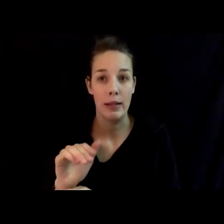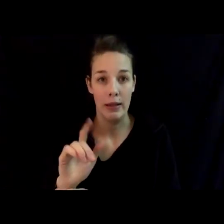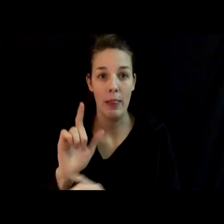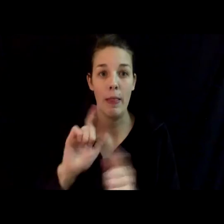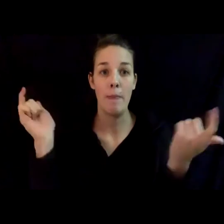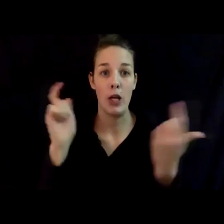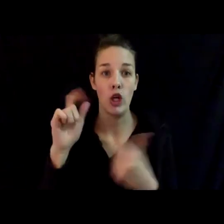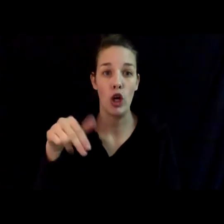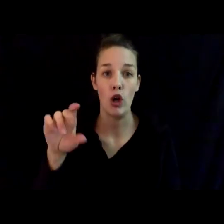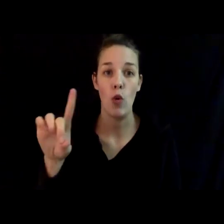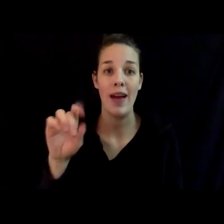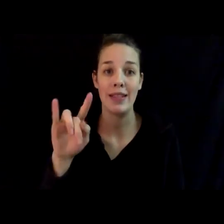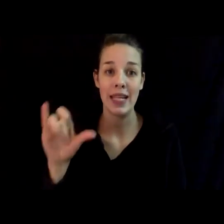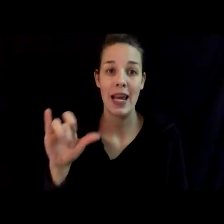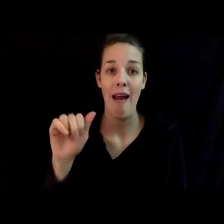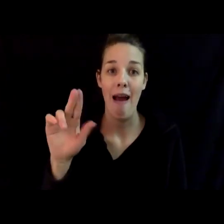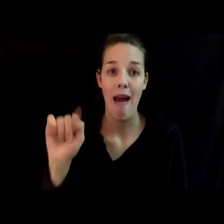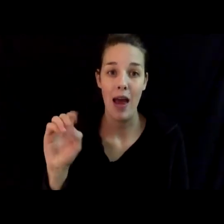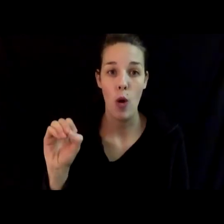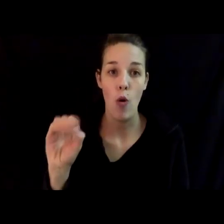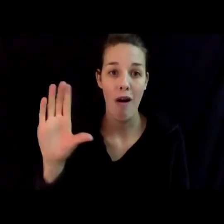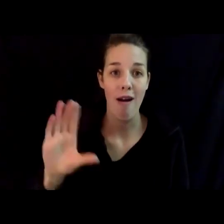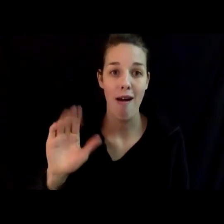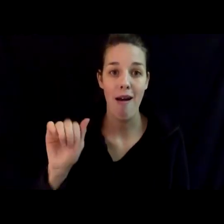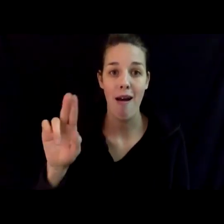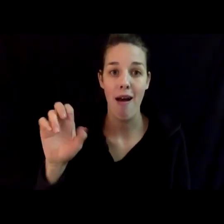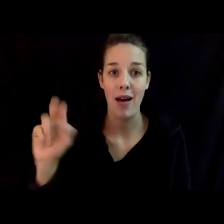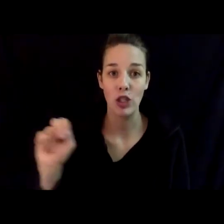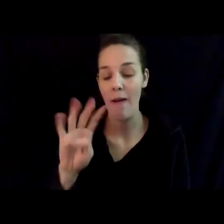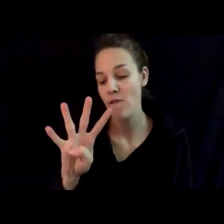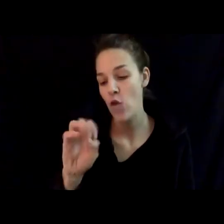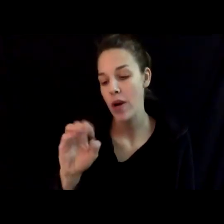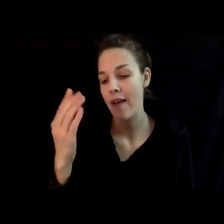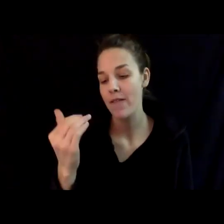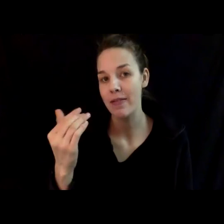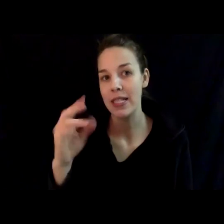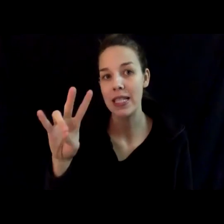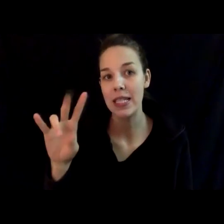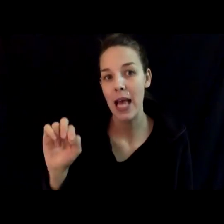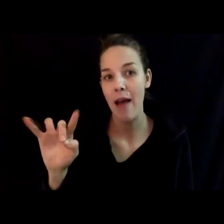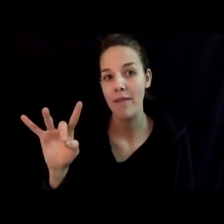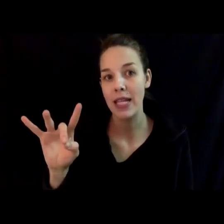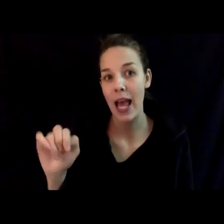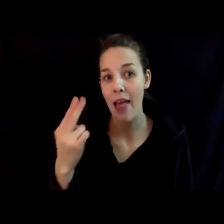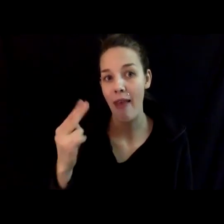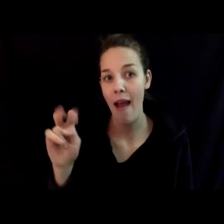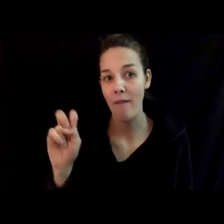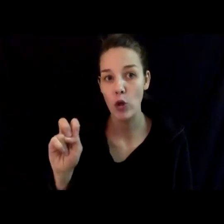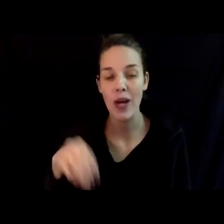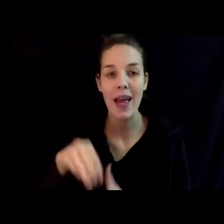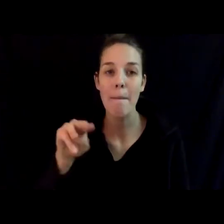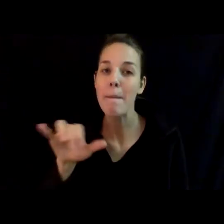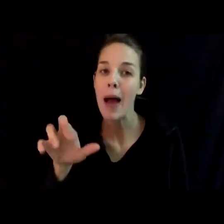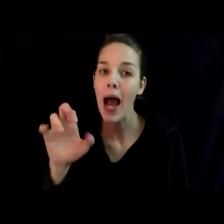City Auto Auction located at 4015 78th Avenue in Milan. These clinics are